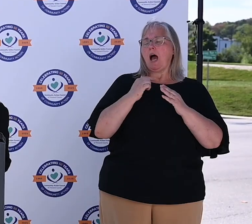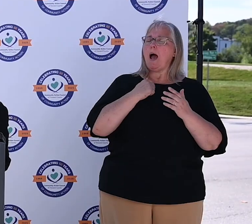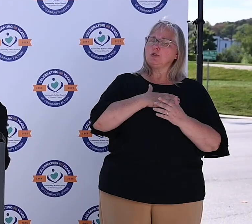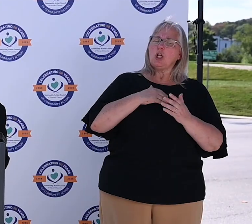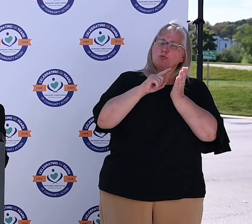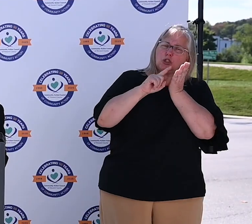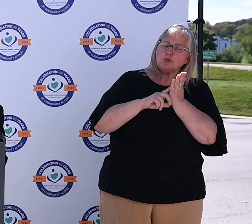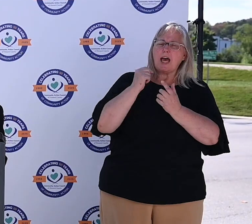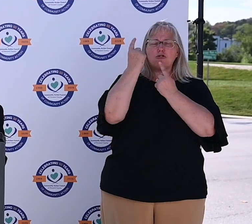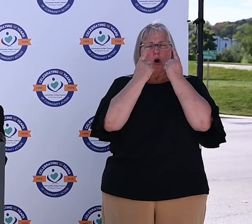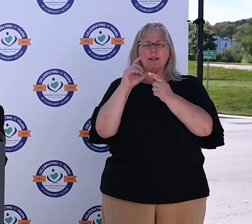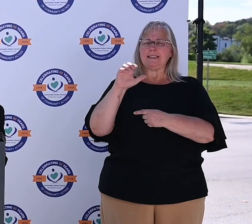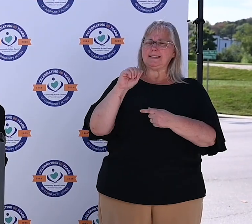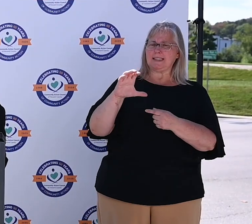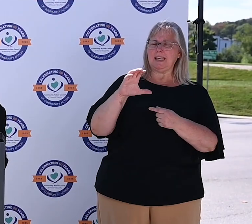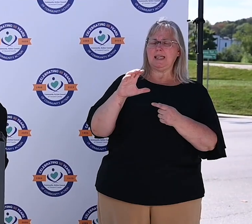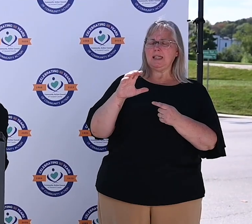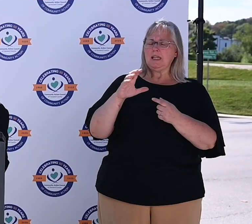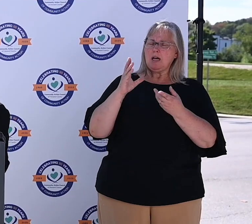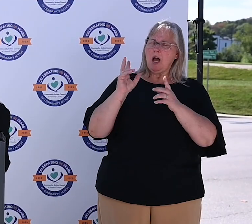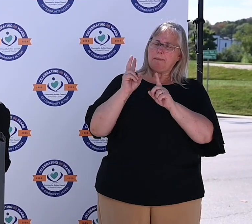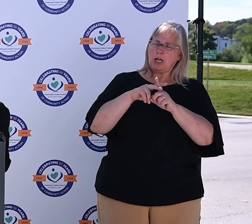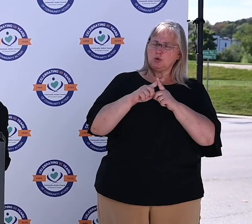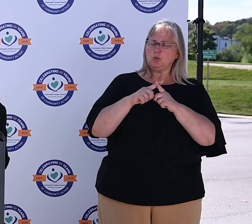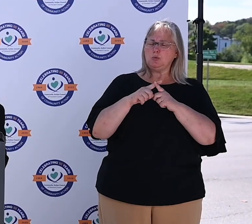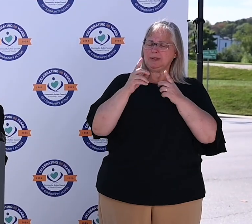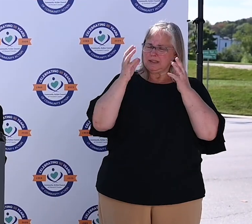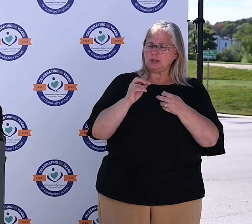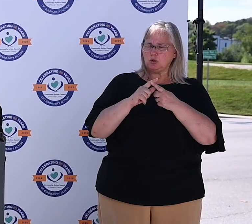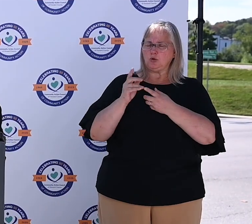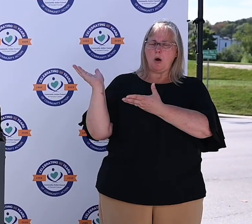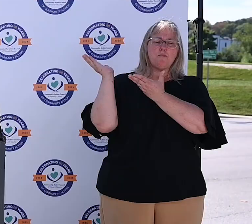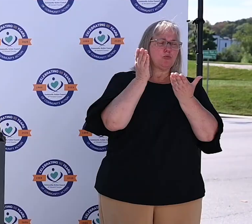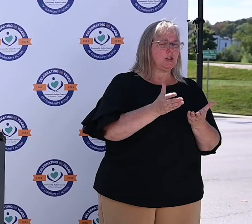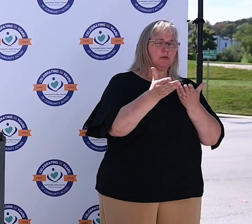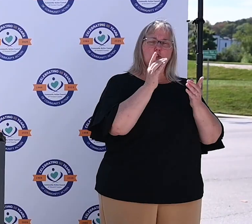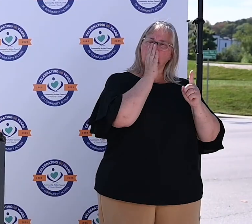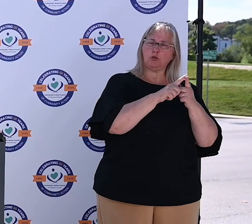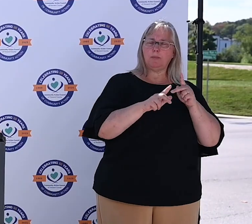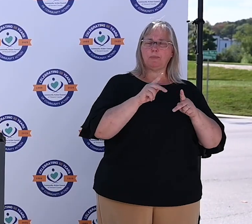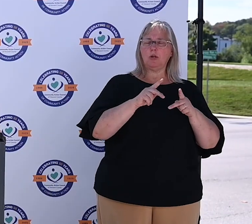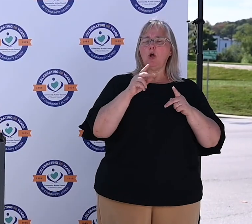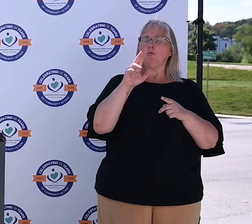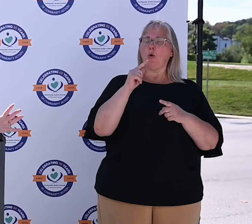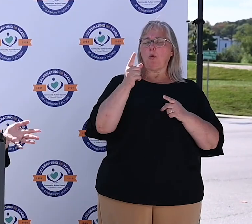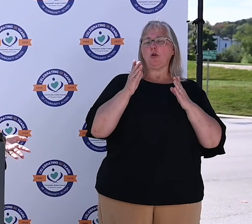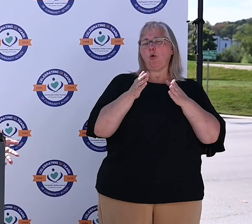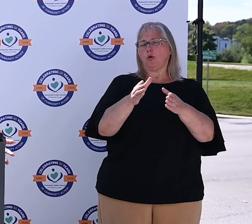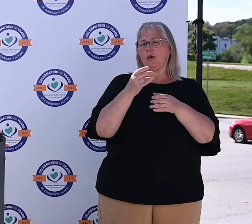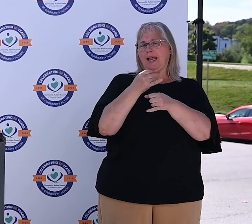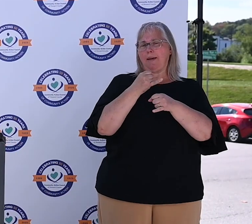thought that CAC put into the decision to bring services directly to the people. The Route 1 corridor campus is not just